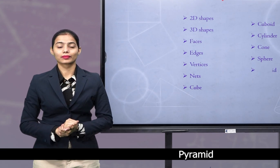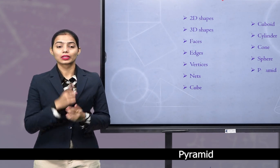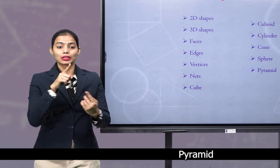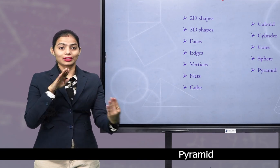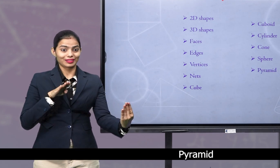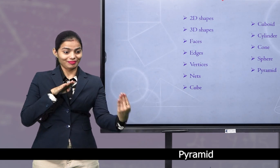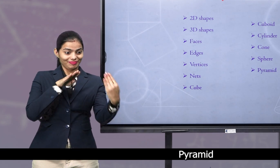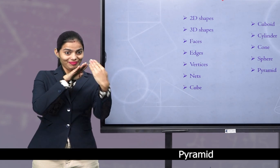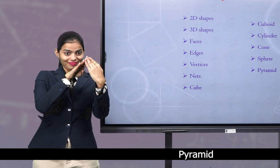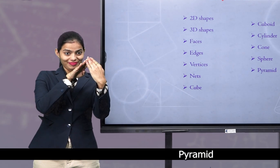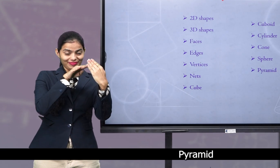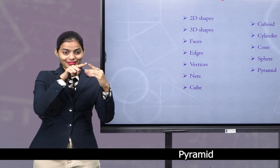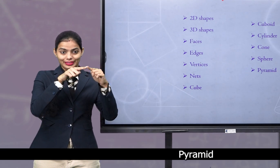pyramid,